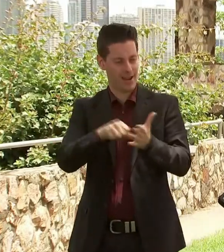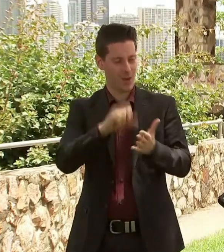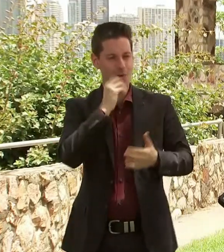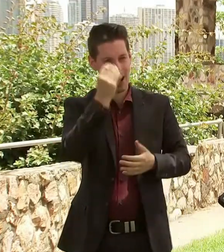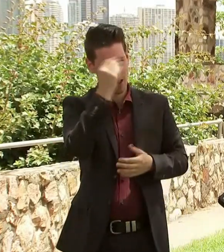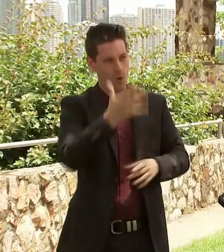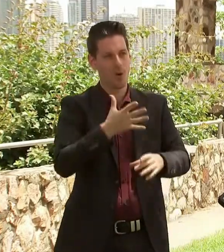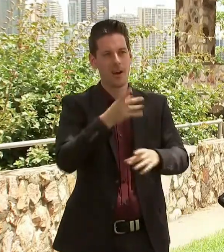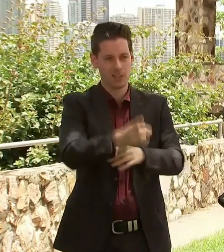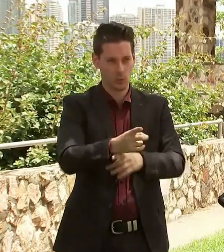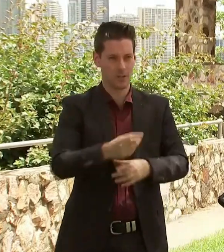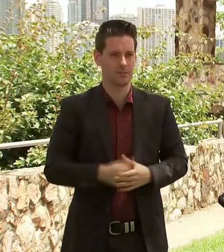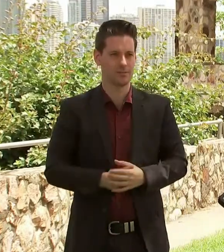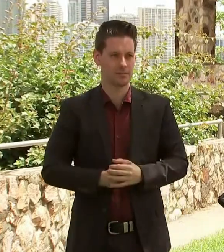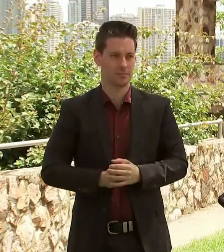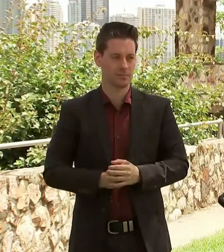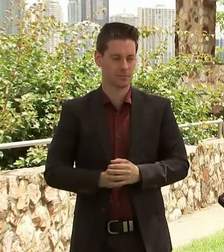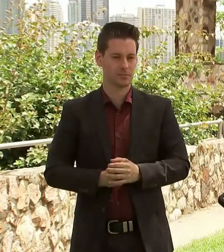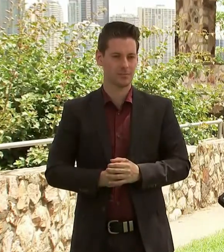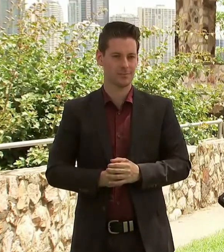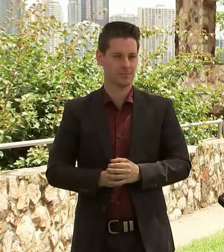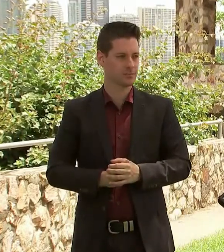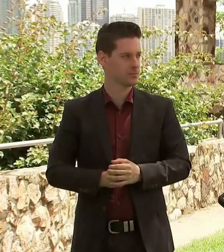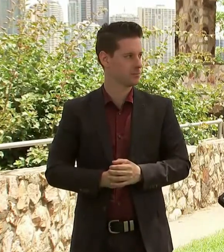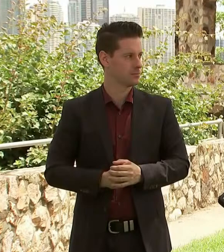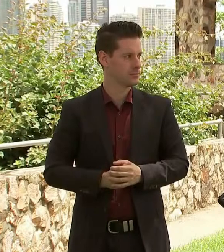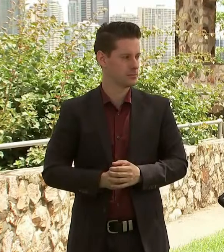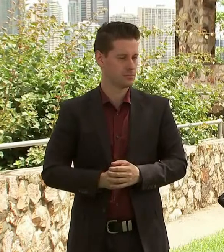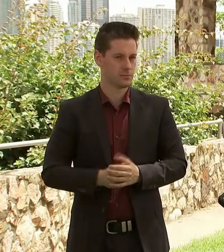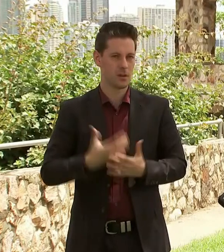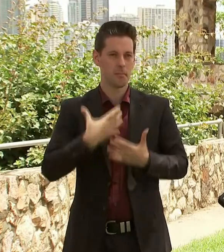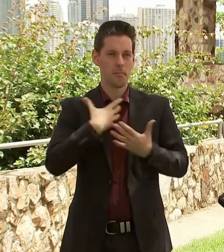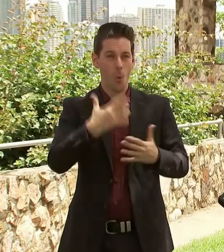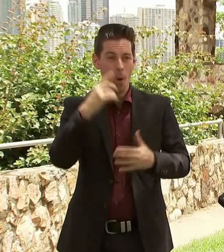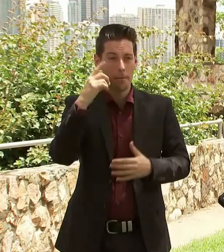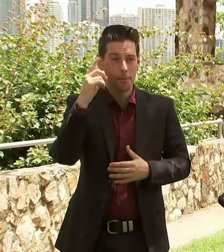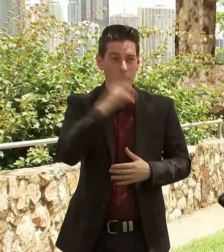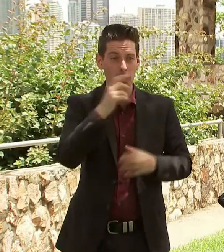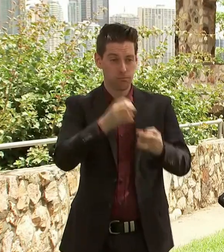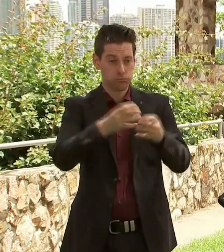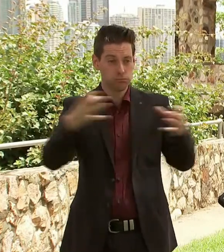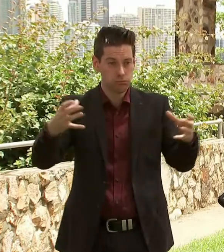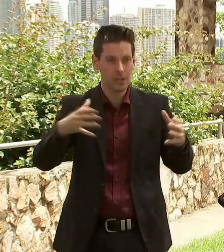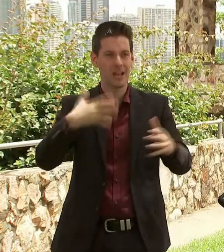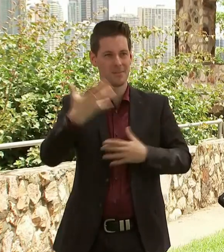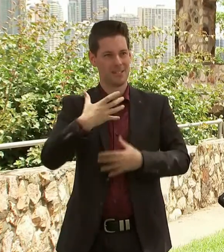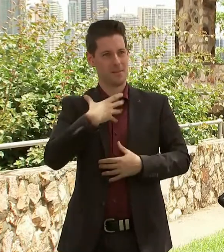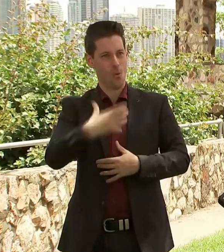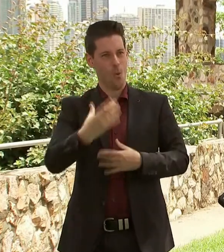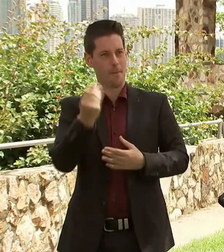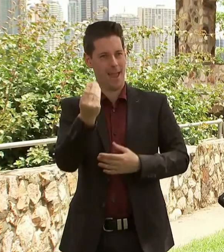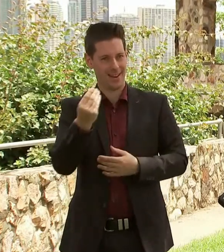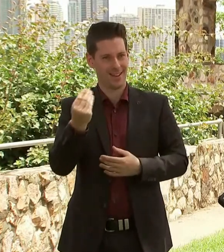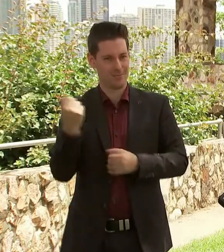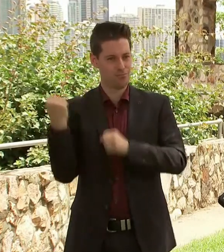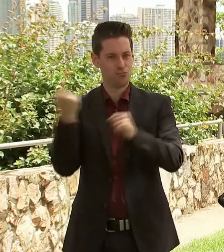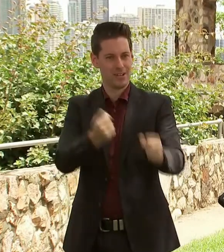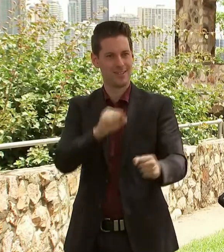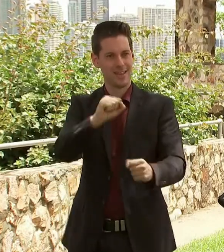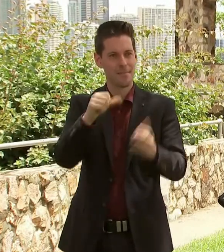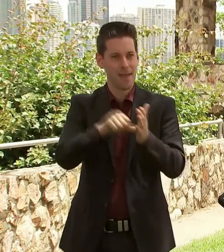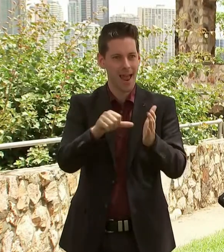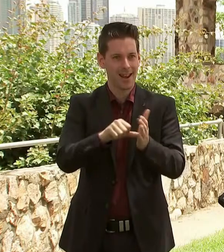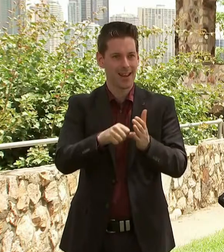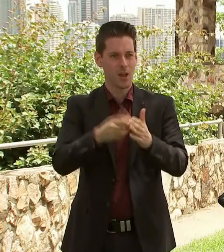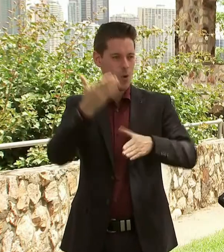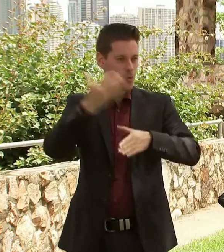for the state, but obviously population growth results in an increase in revenue because of economic